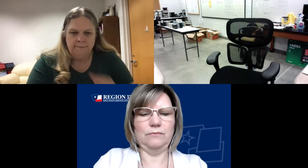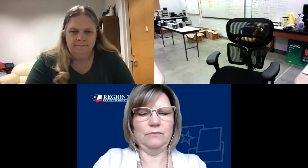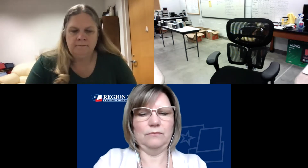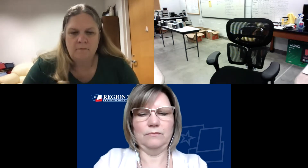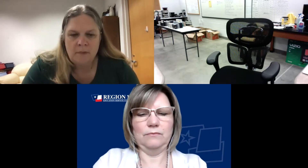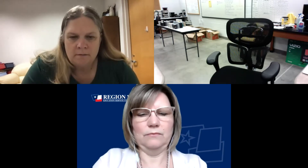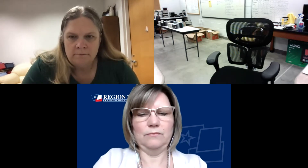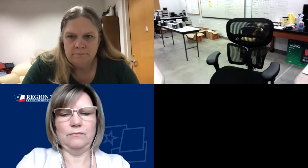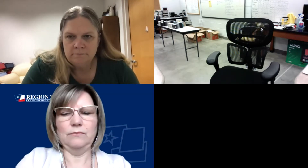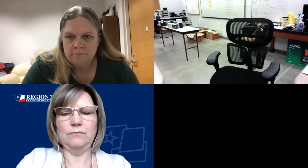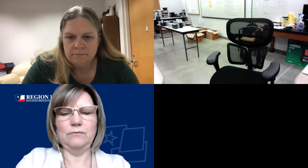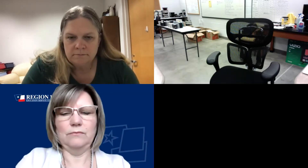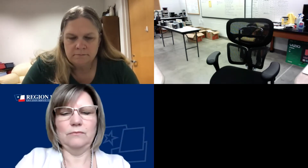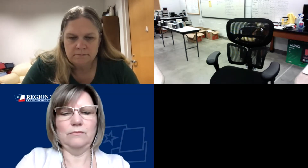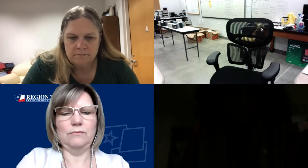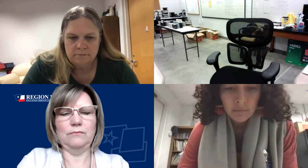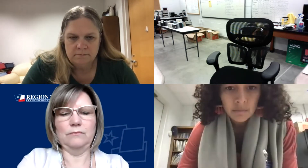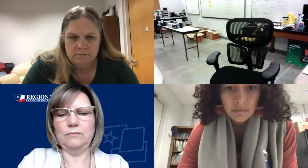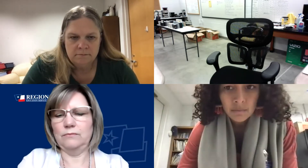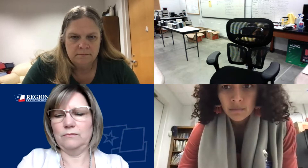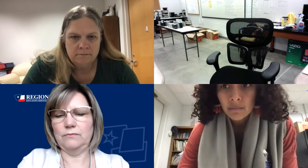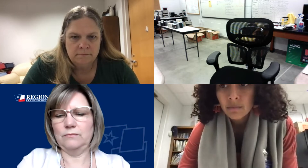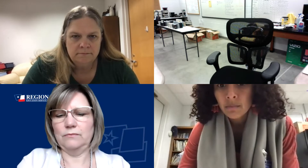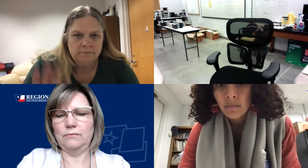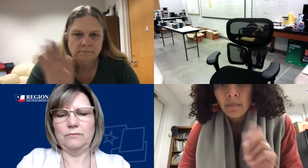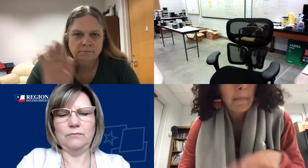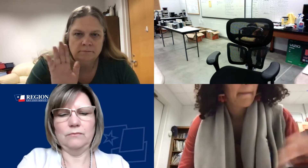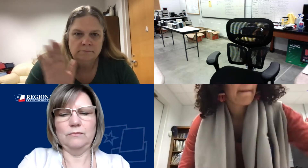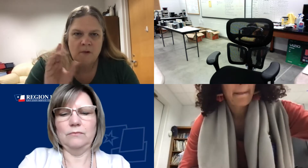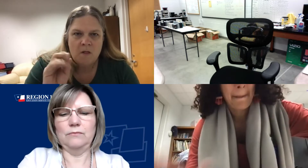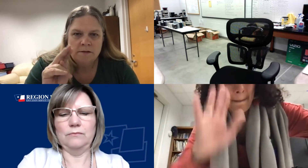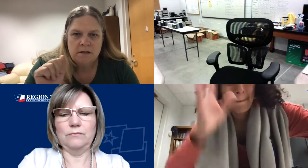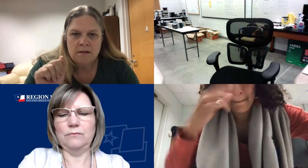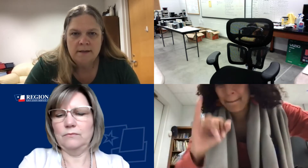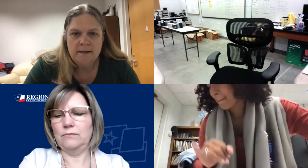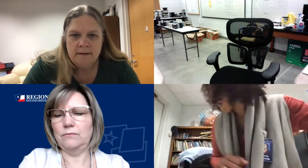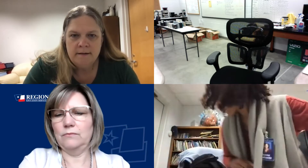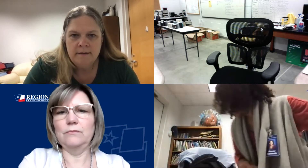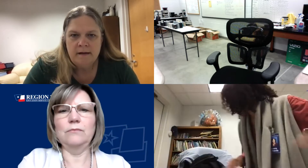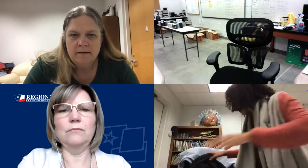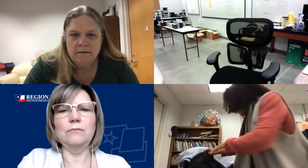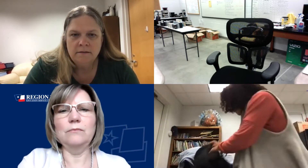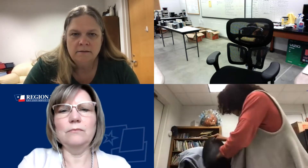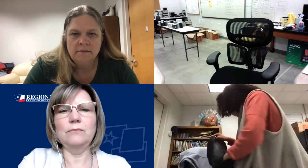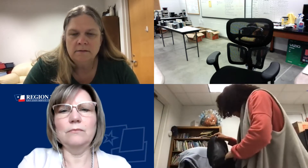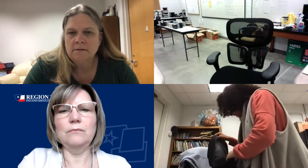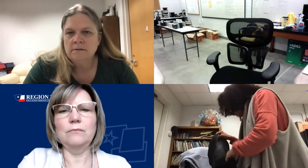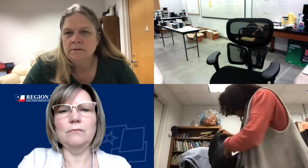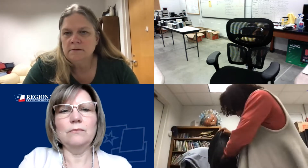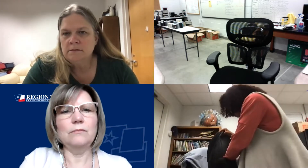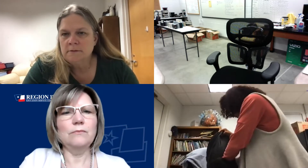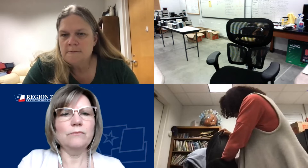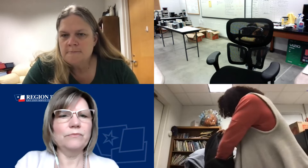not sure. So, and let me know if you need anything. But my desk is right over here in the corner, Okay, so.